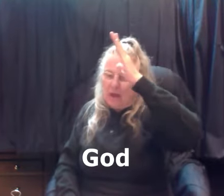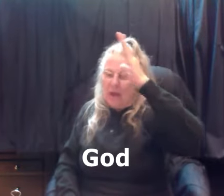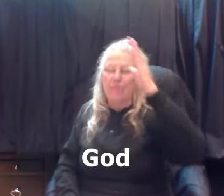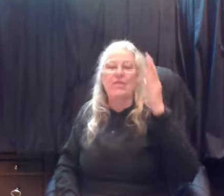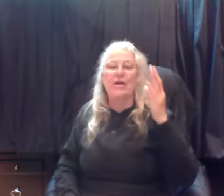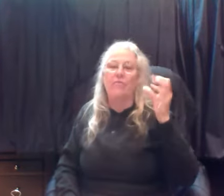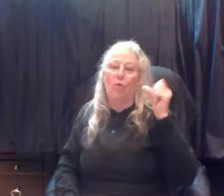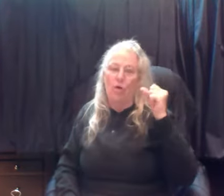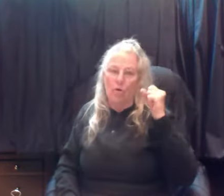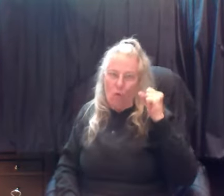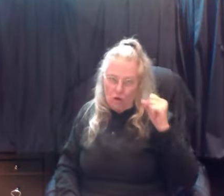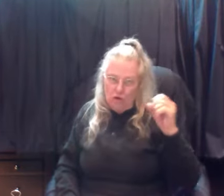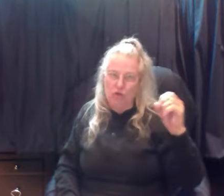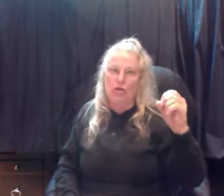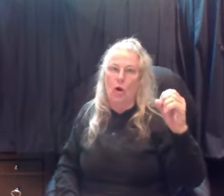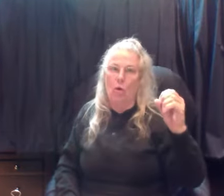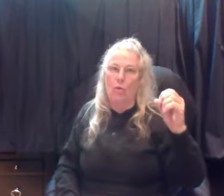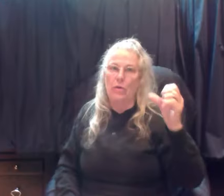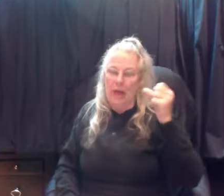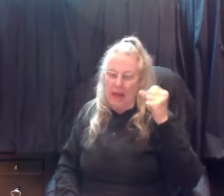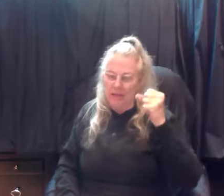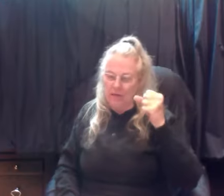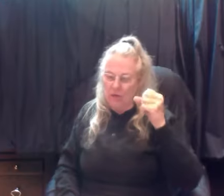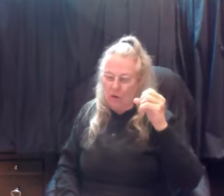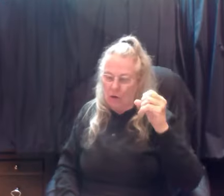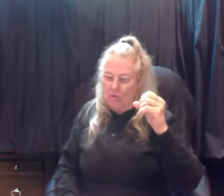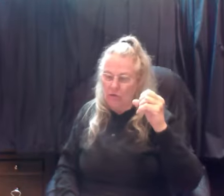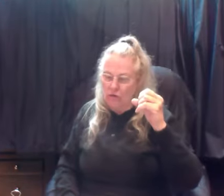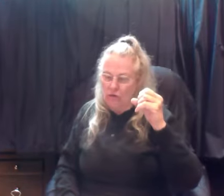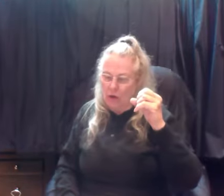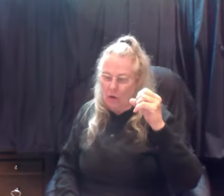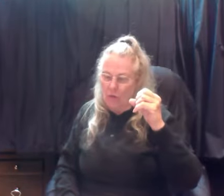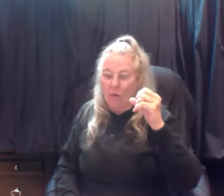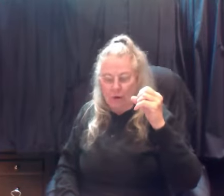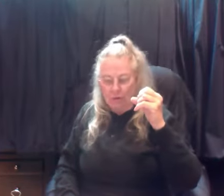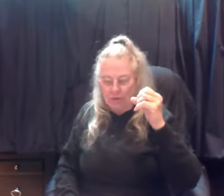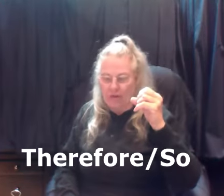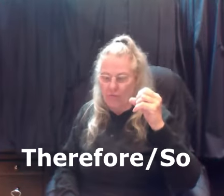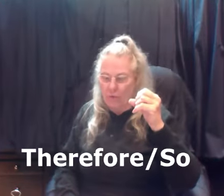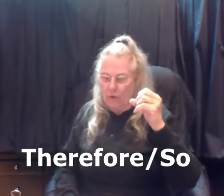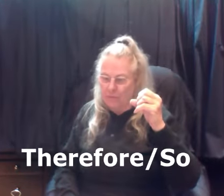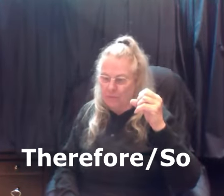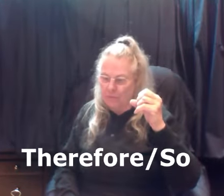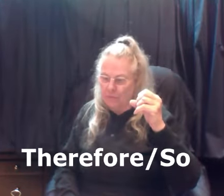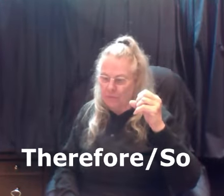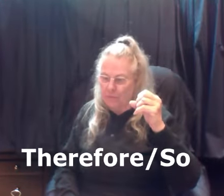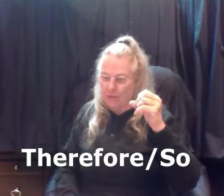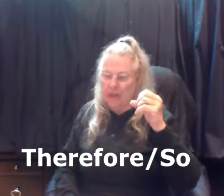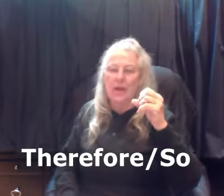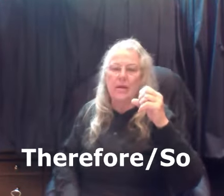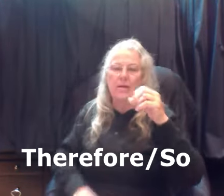Therefore. Or so. S-O. So. Or therefore. Night.